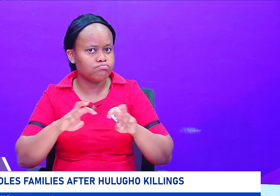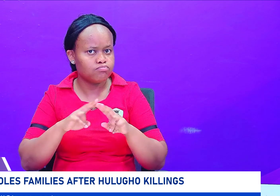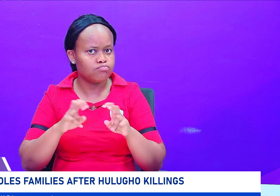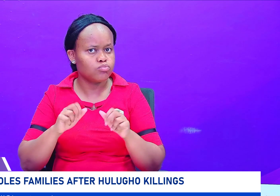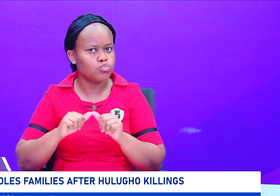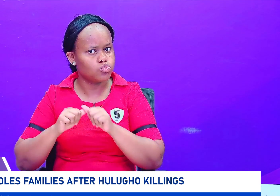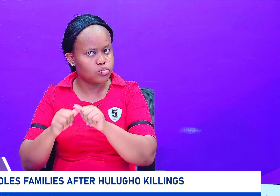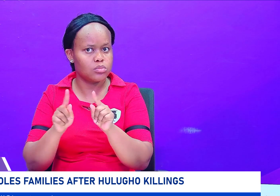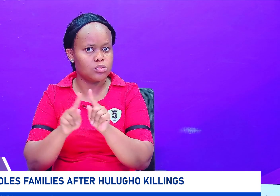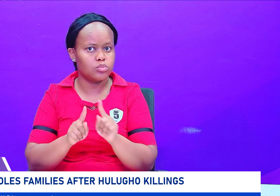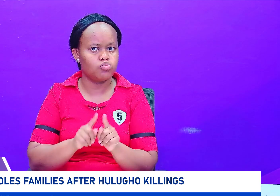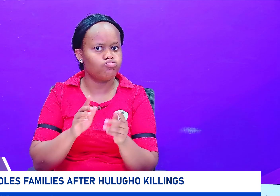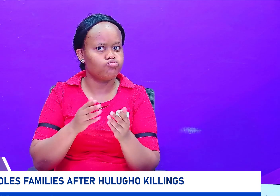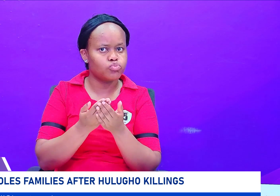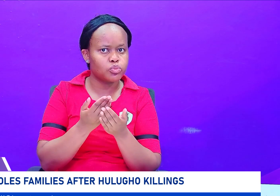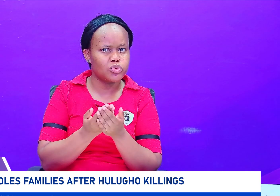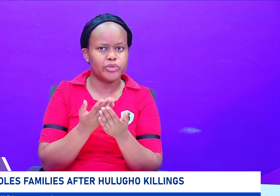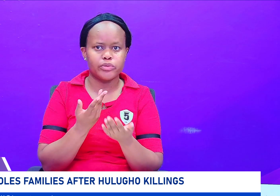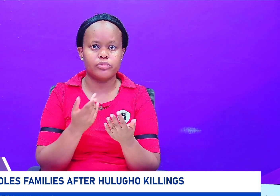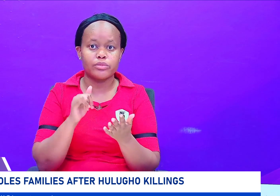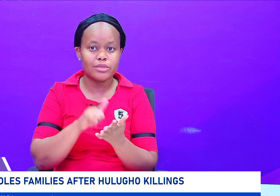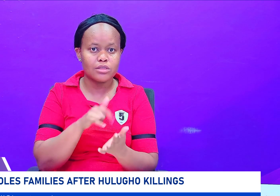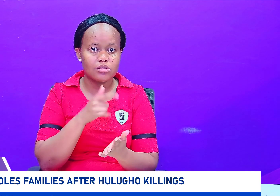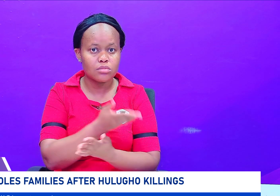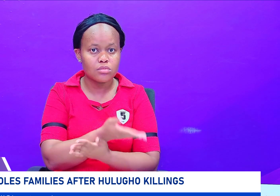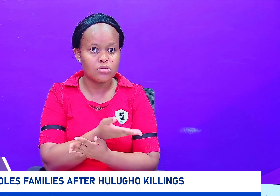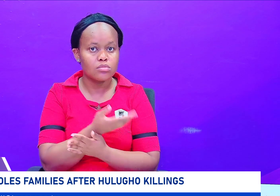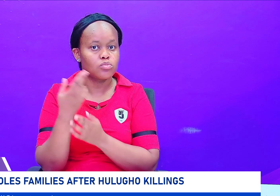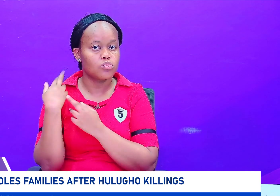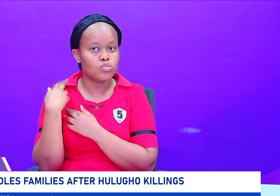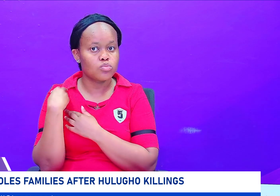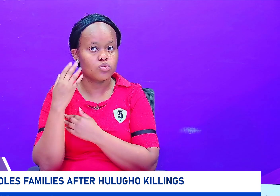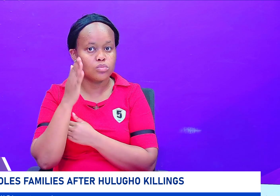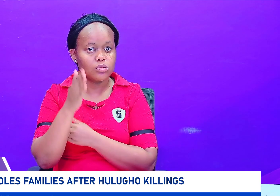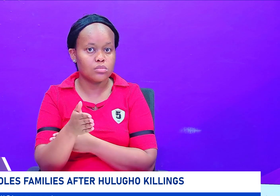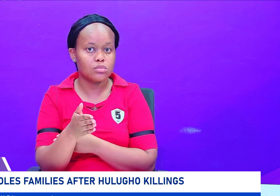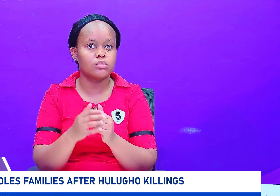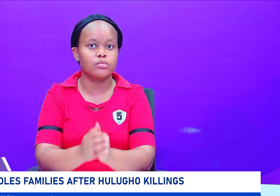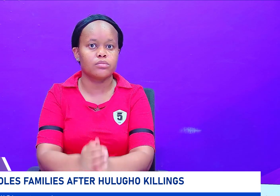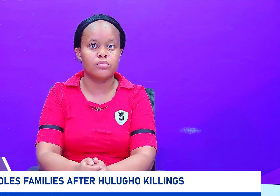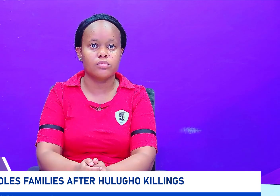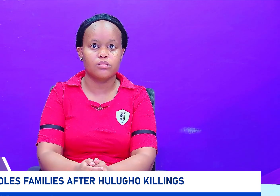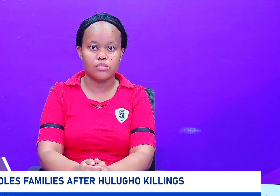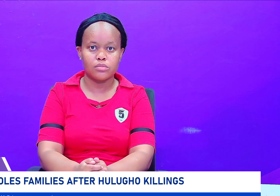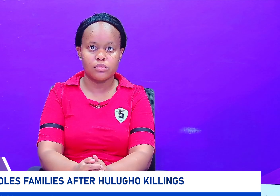are ongoing and pledged that those responsible will be held accountable.